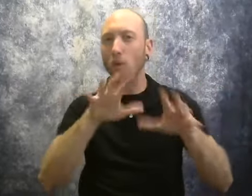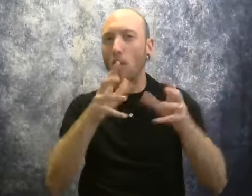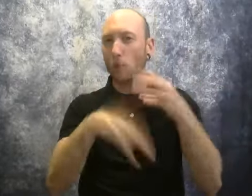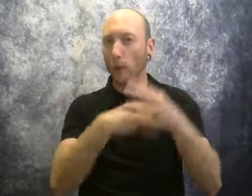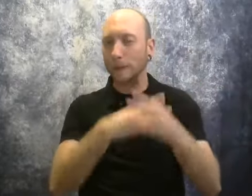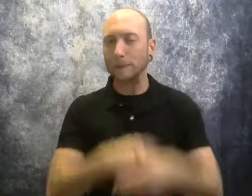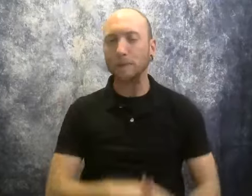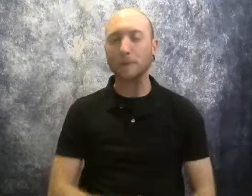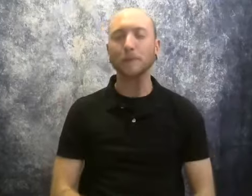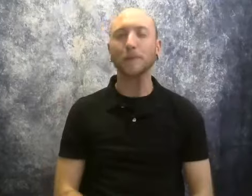to all parts of the world.